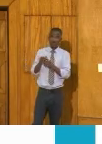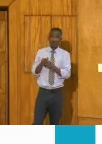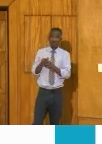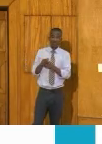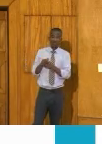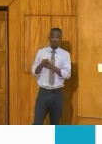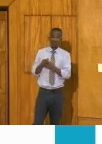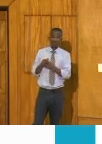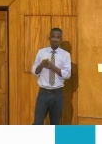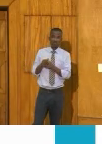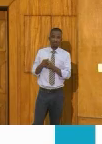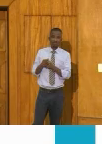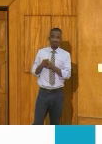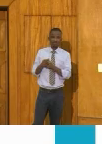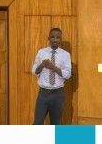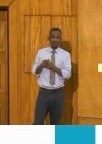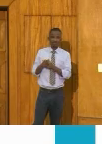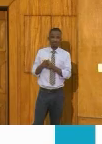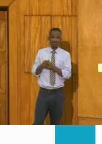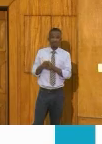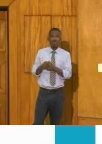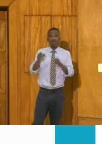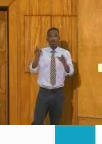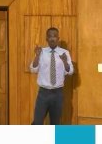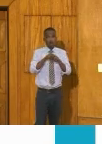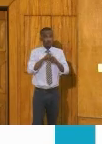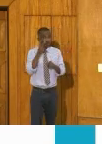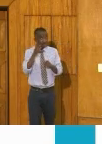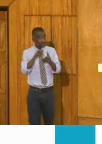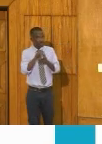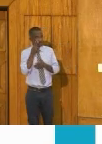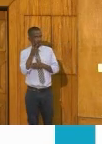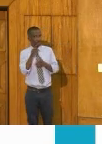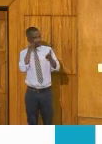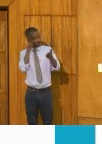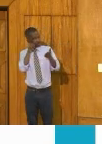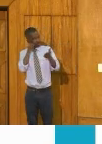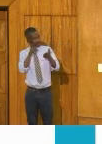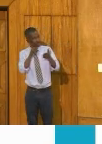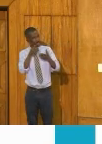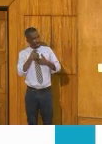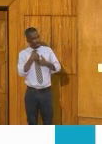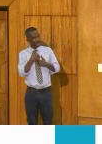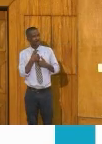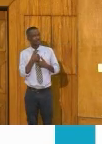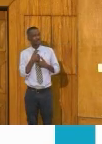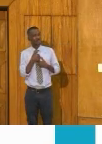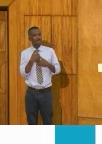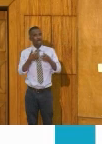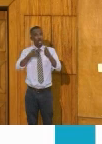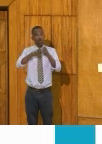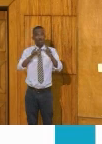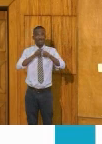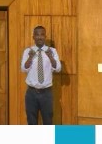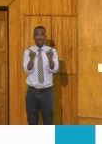laboratories. And we also noticed that there was a significant cost